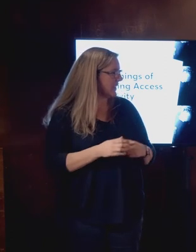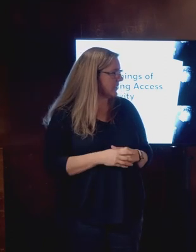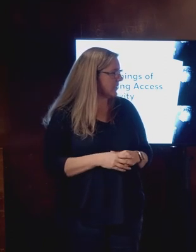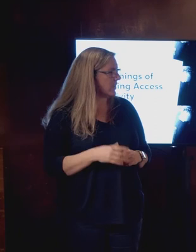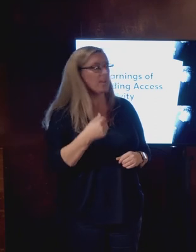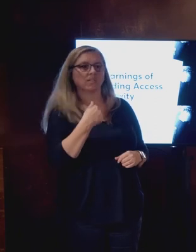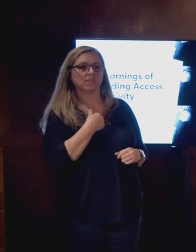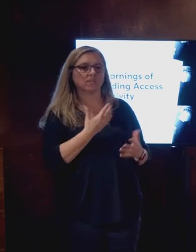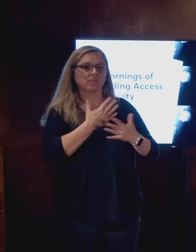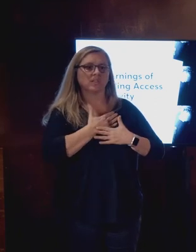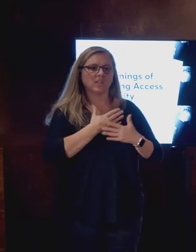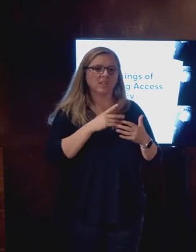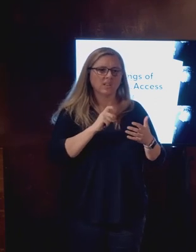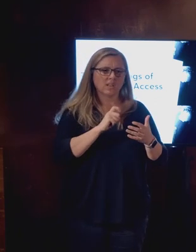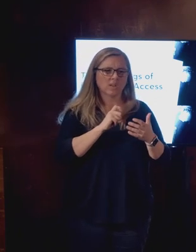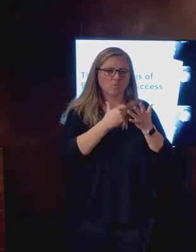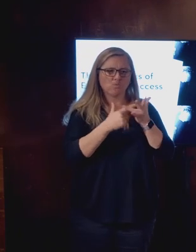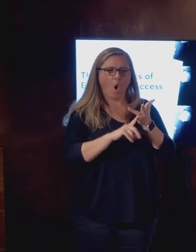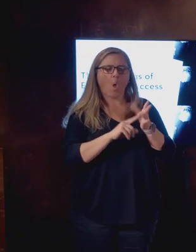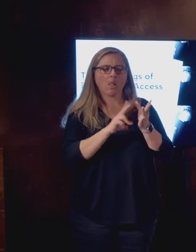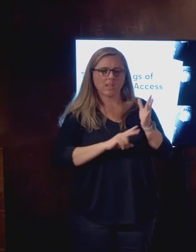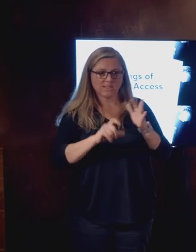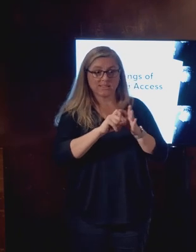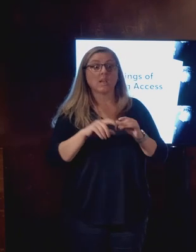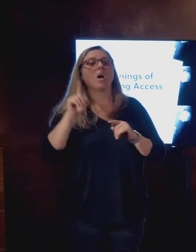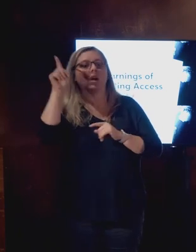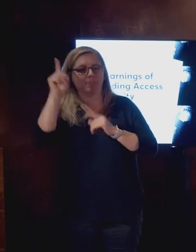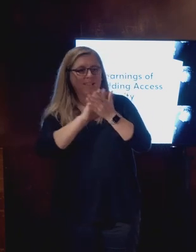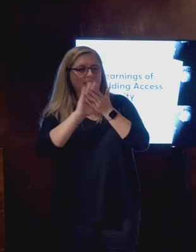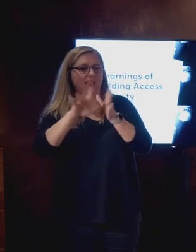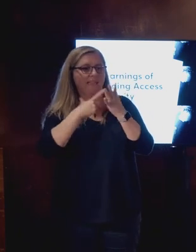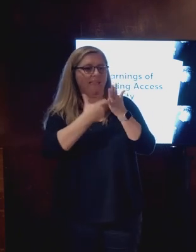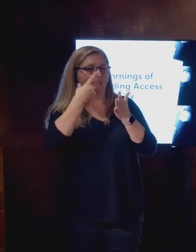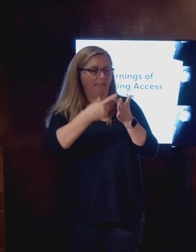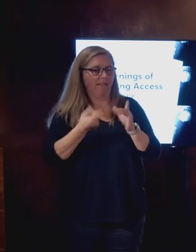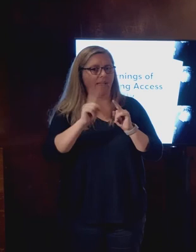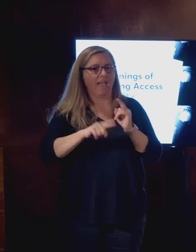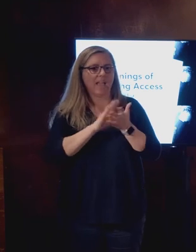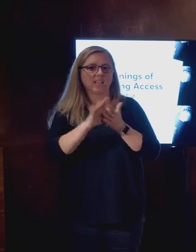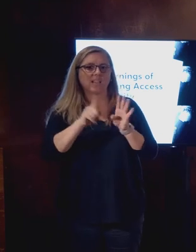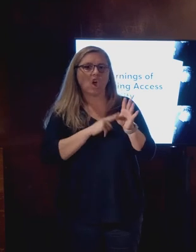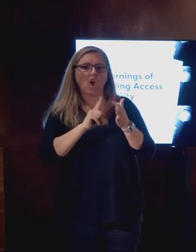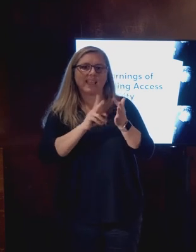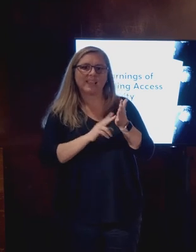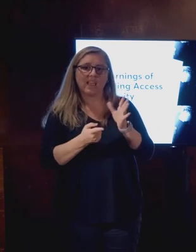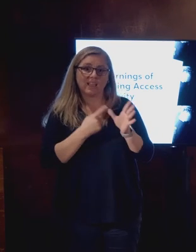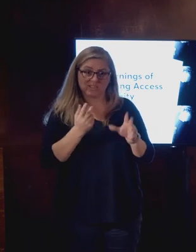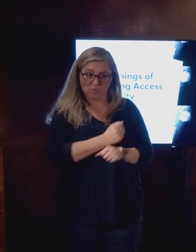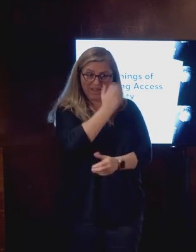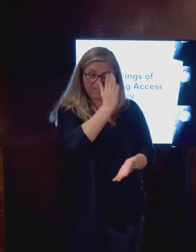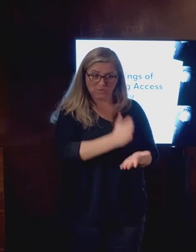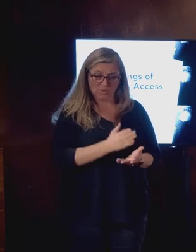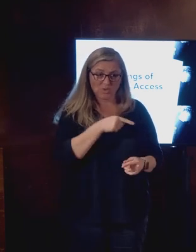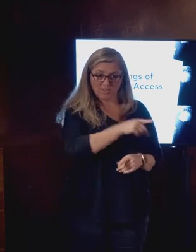great admirer of Crusader Hillison and Roland because Hares and Hyenas, you know, they worked really hard to make sure that there